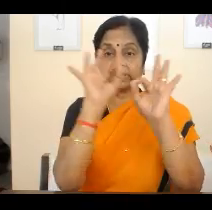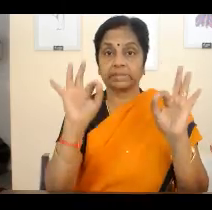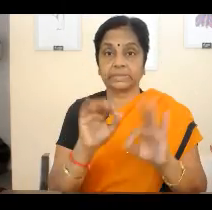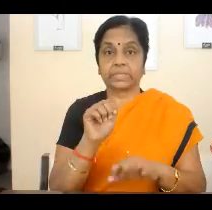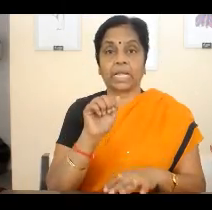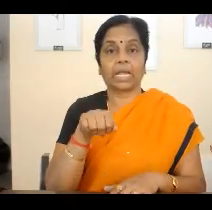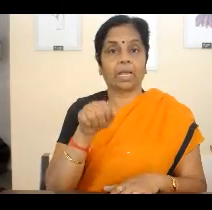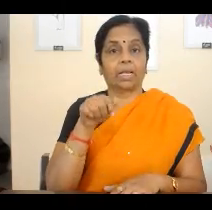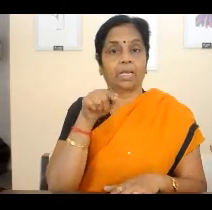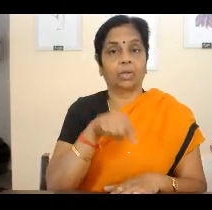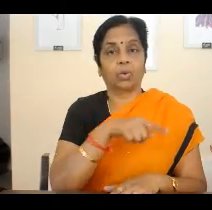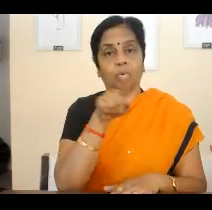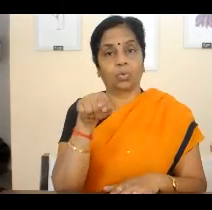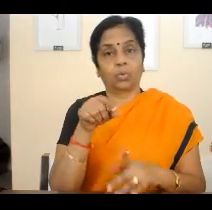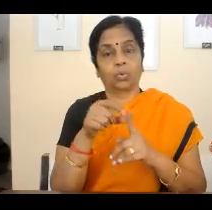accessible.